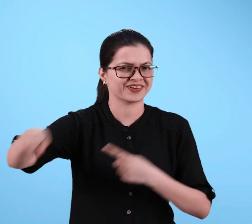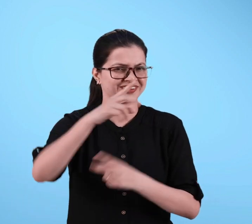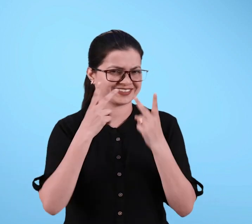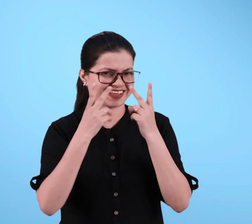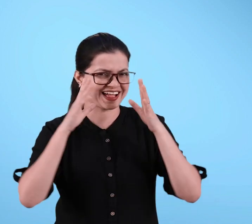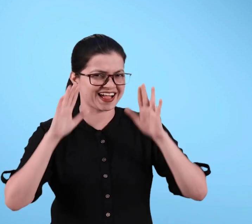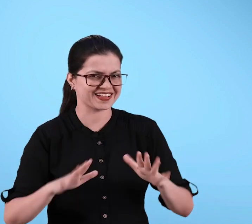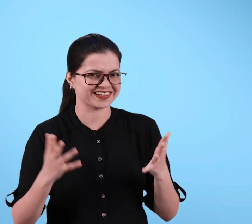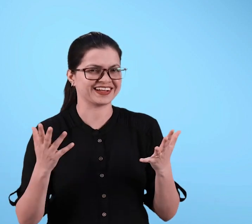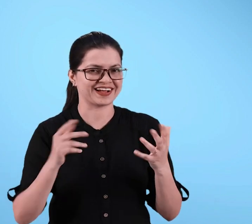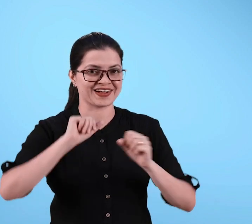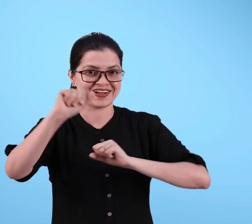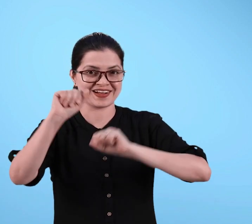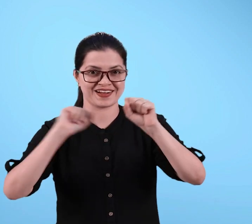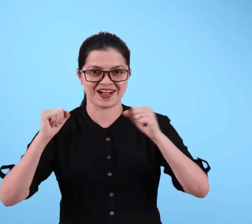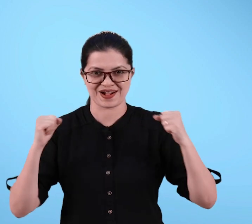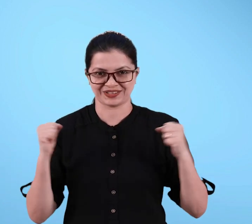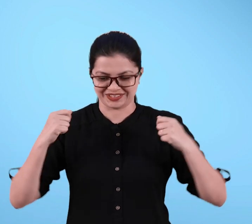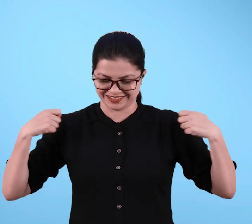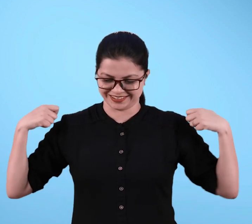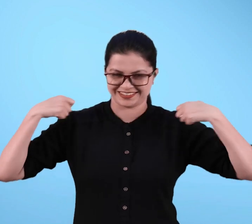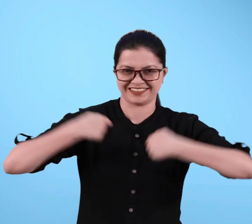3.13 shows hand loom.